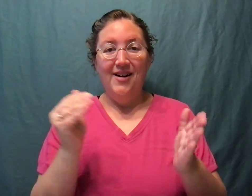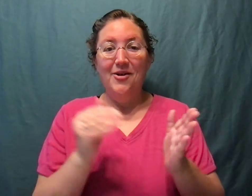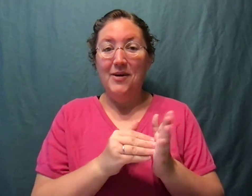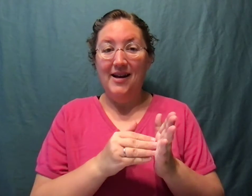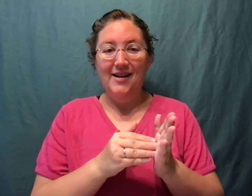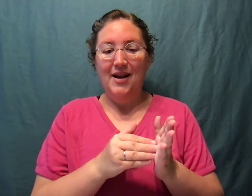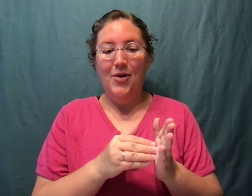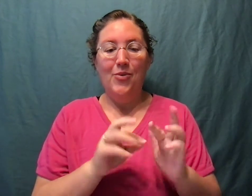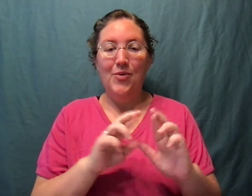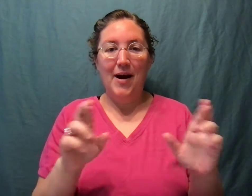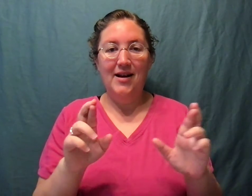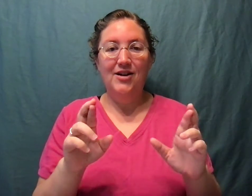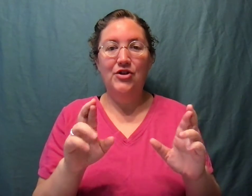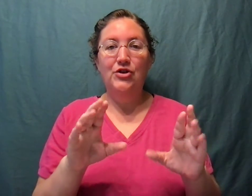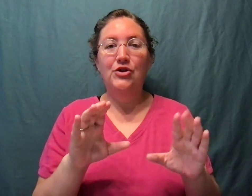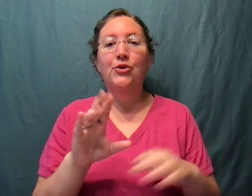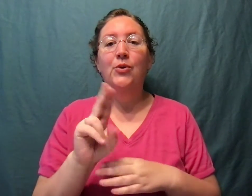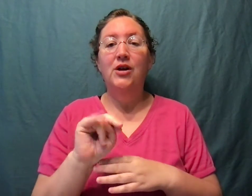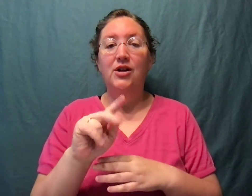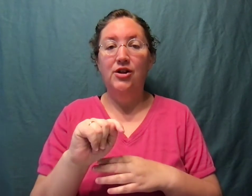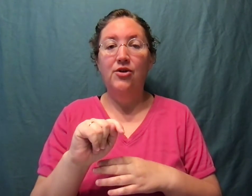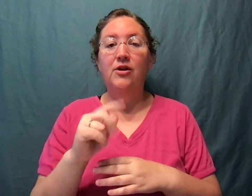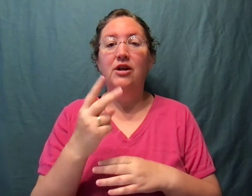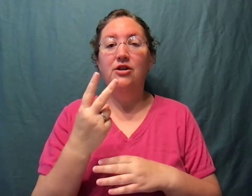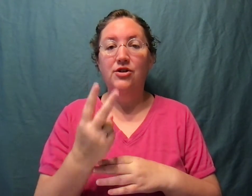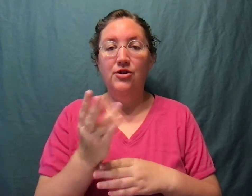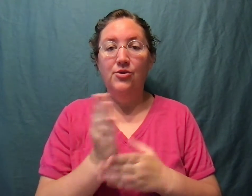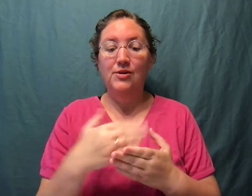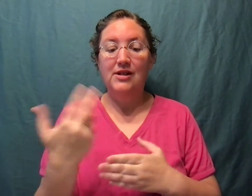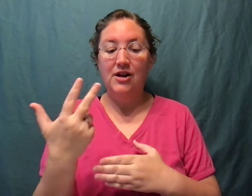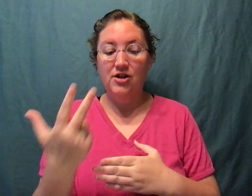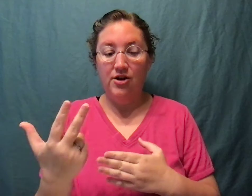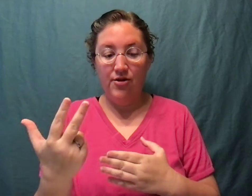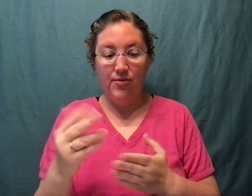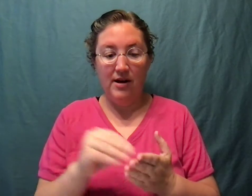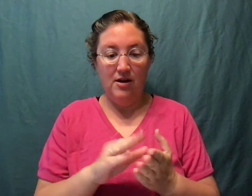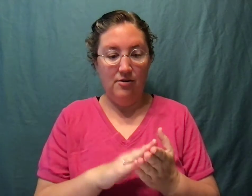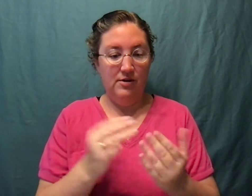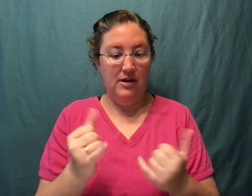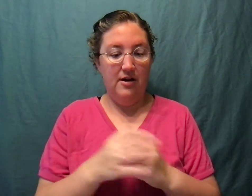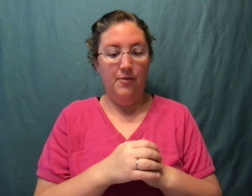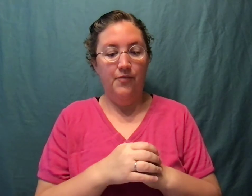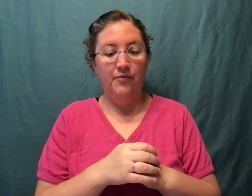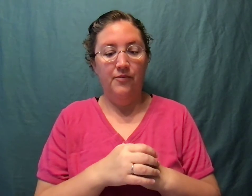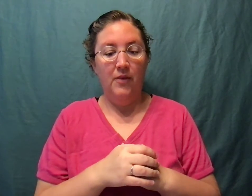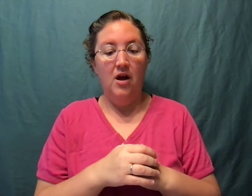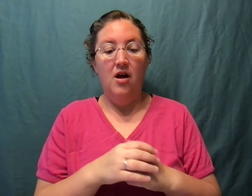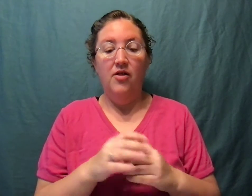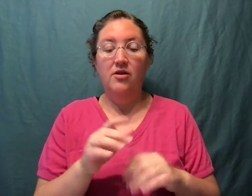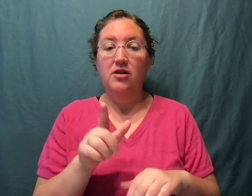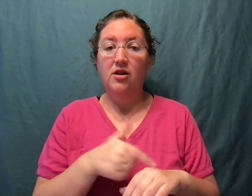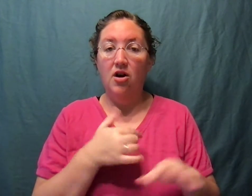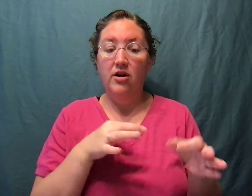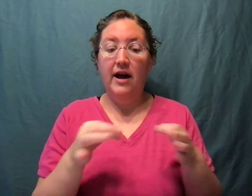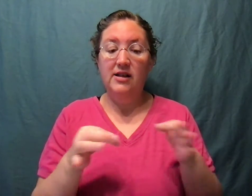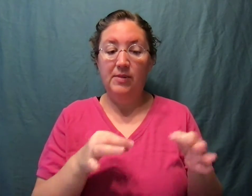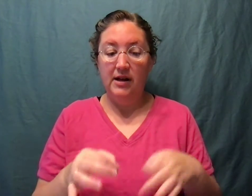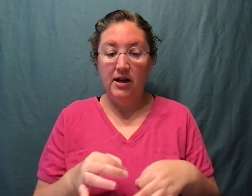Hello again. We're ready to do Unit 2, Section 3 notes now. There's a long